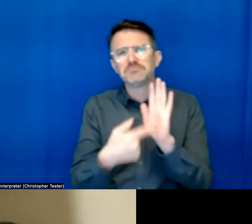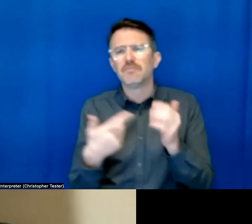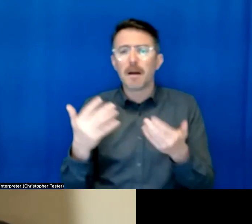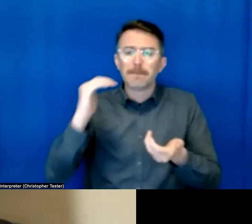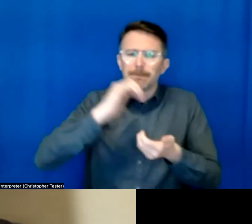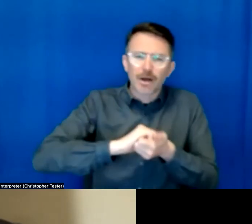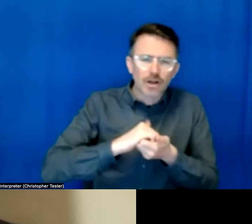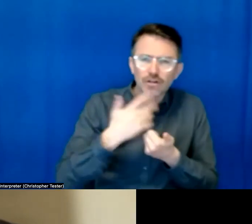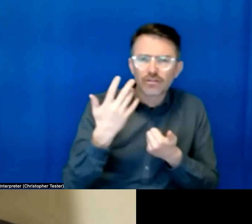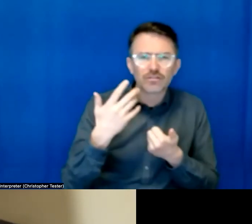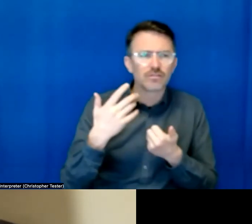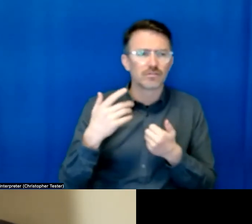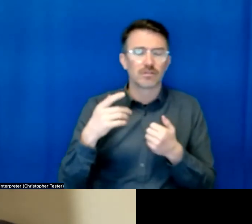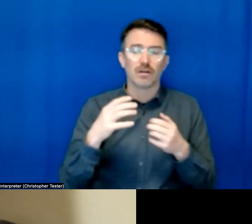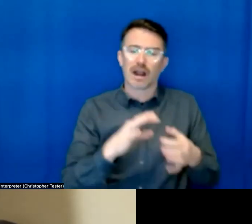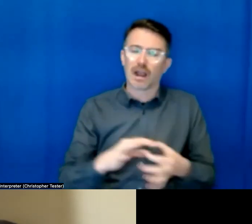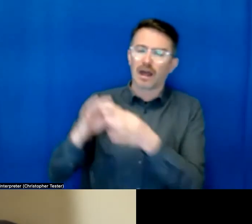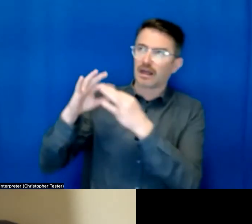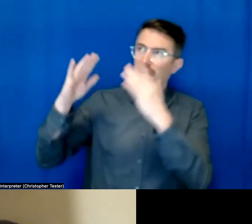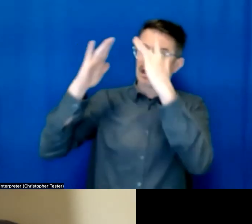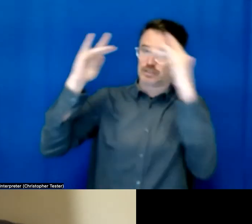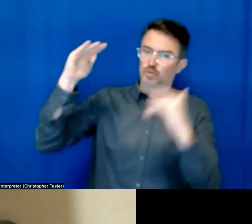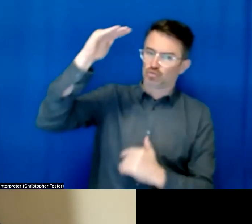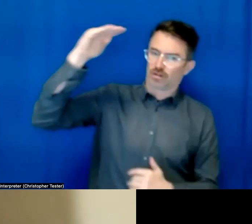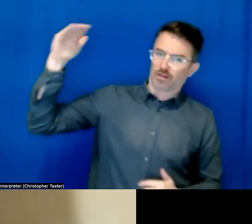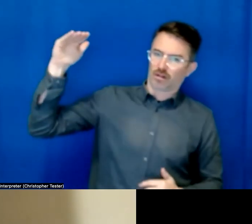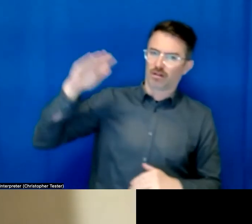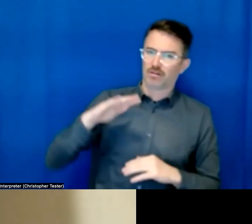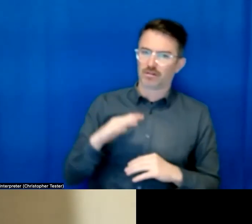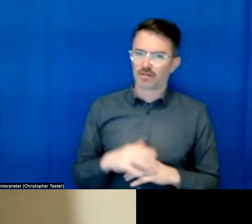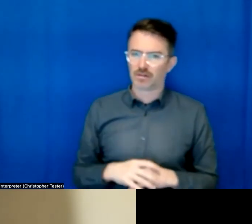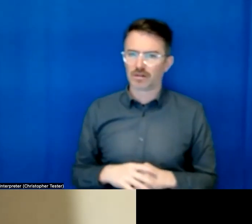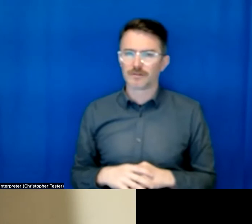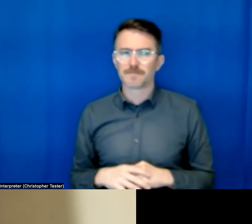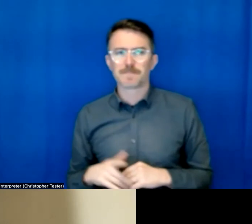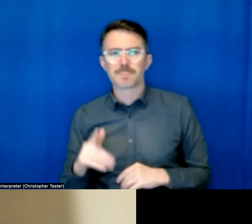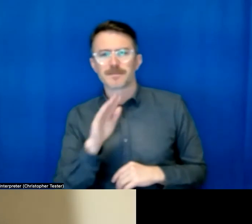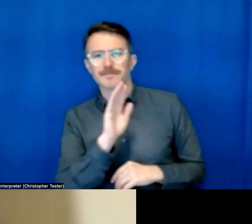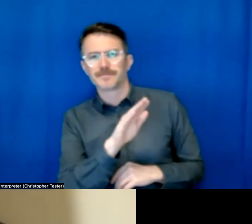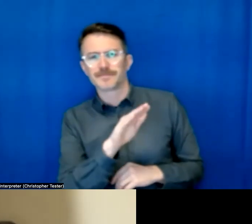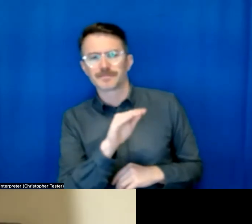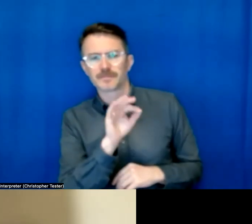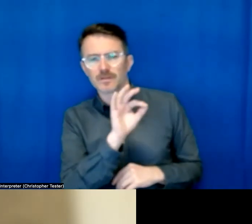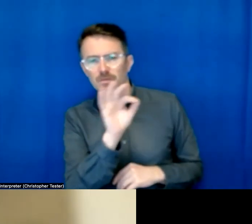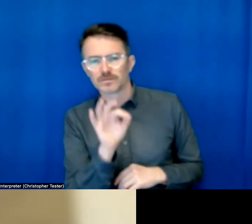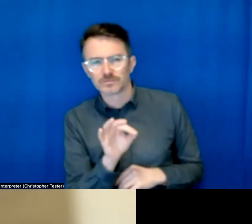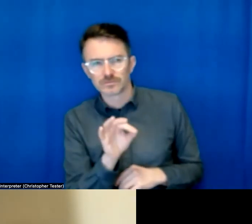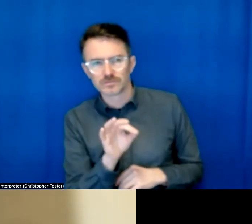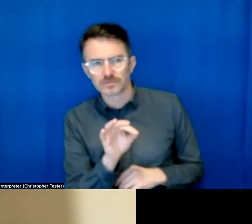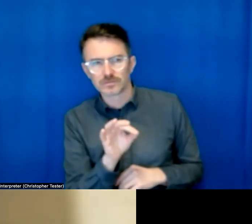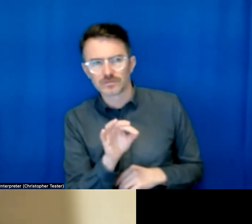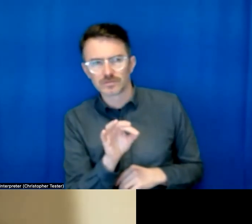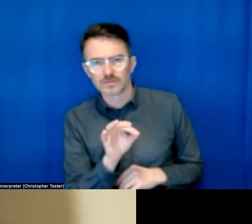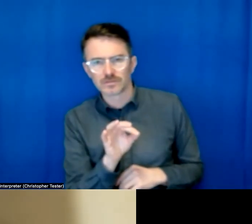Can you repeat the question, Dewey? Yeah. So some persons with disability have been kept by